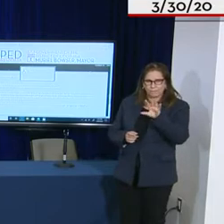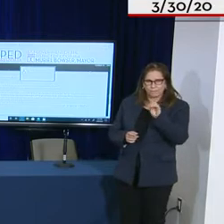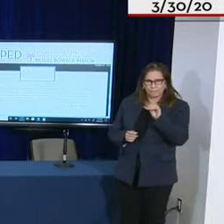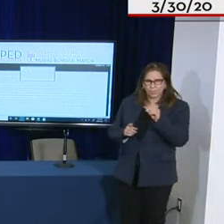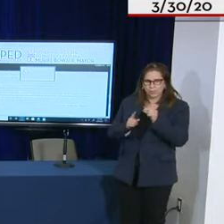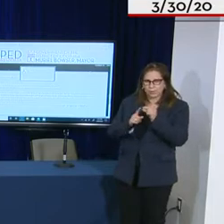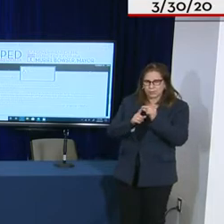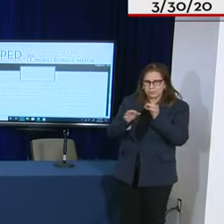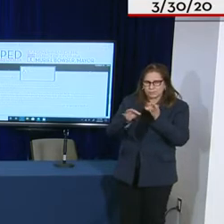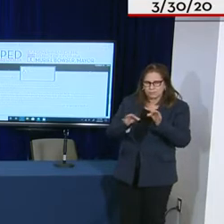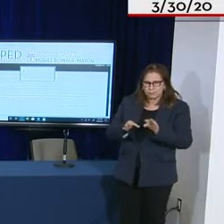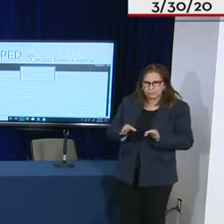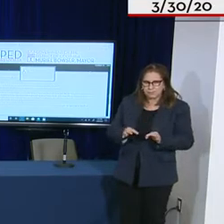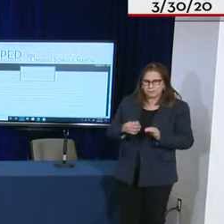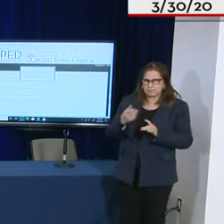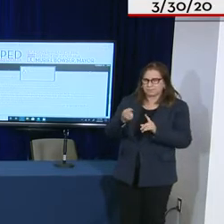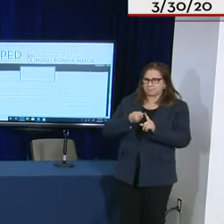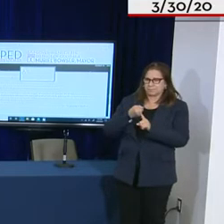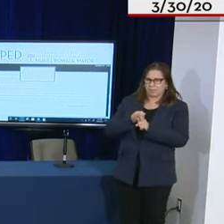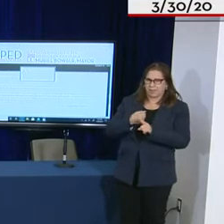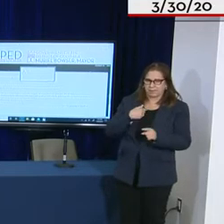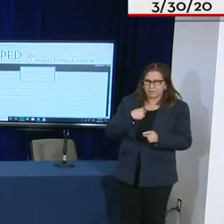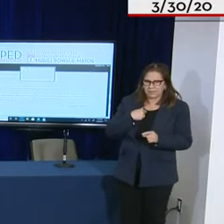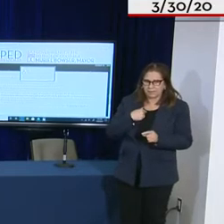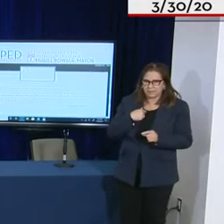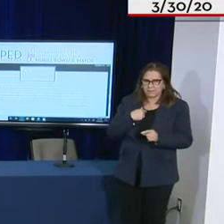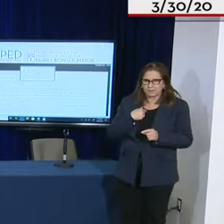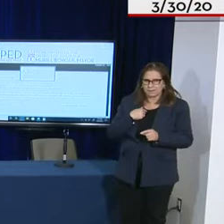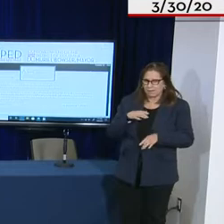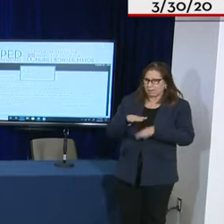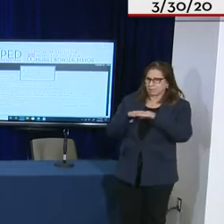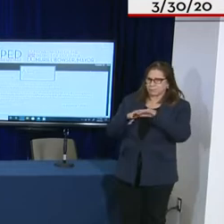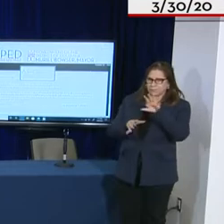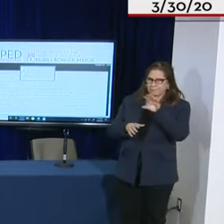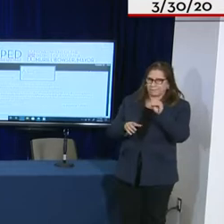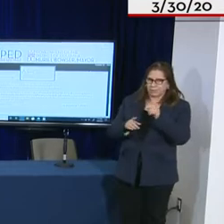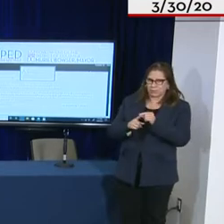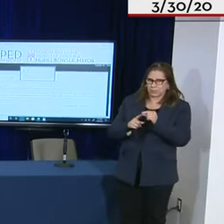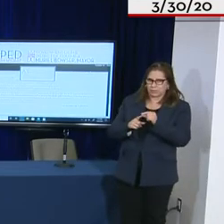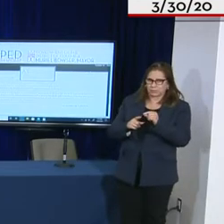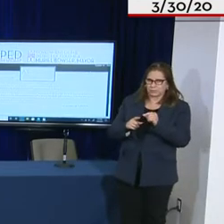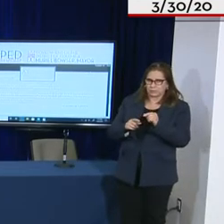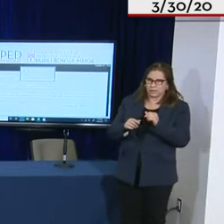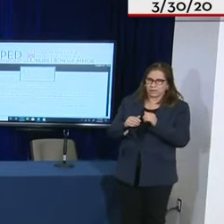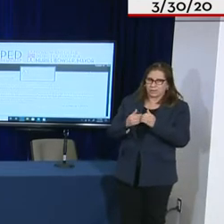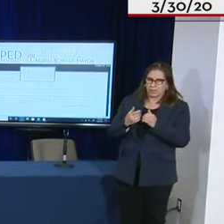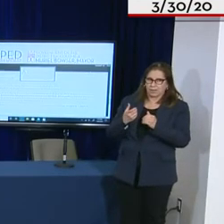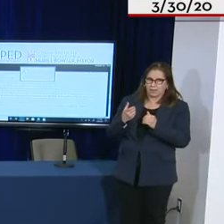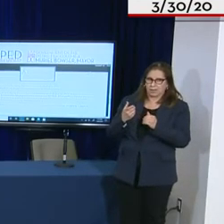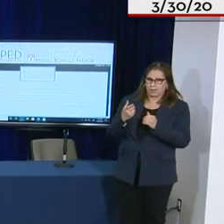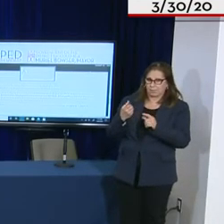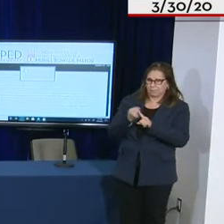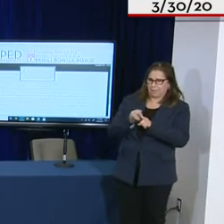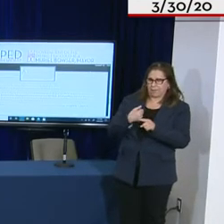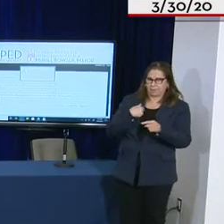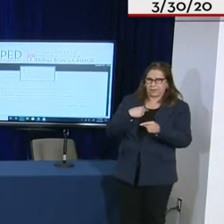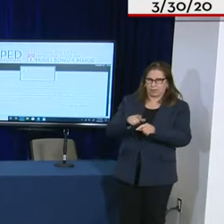this will impact us, specifically how it will impact our organization in the long term beyond just April's